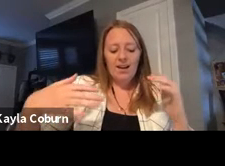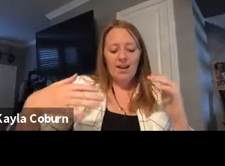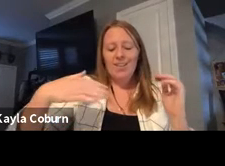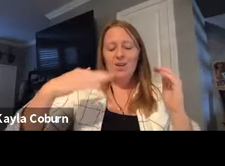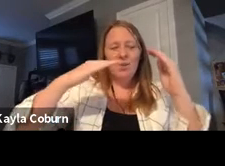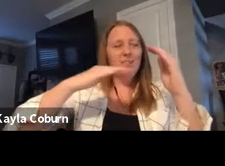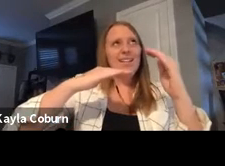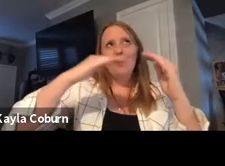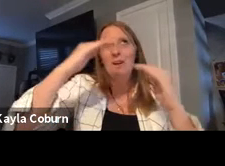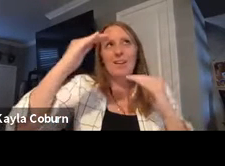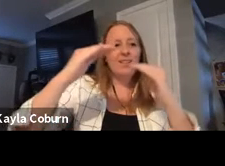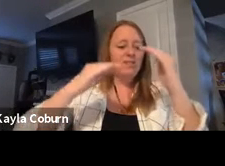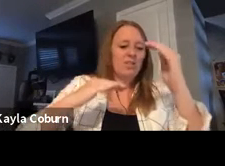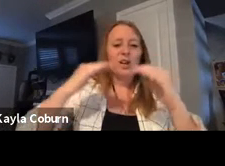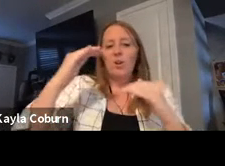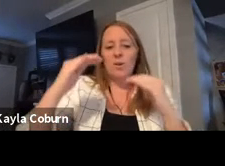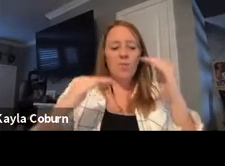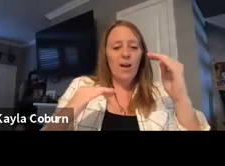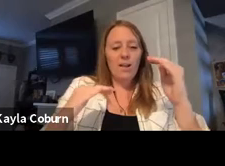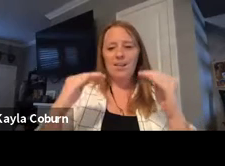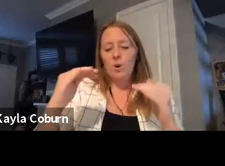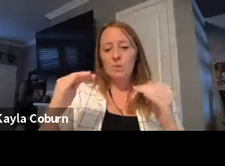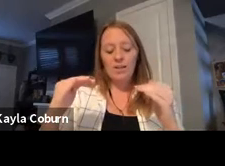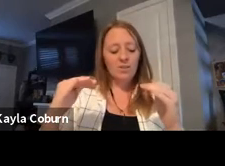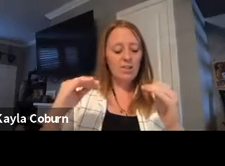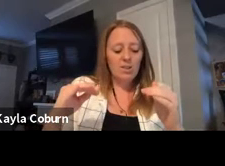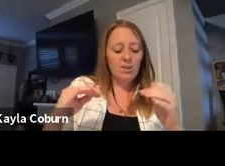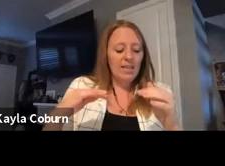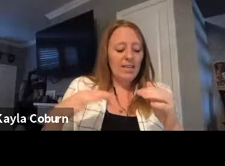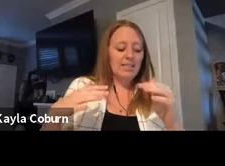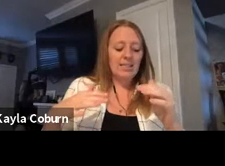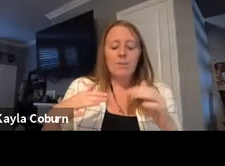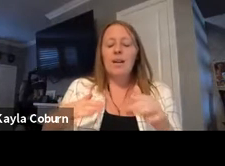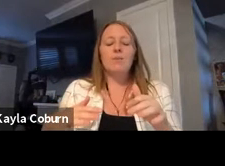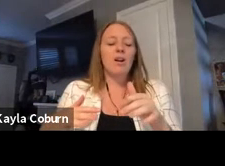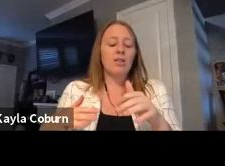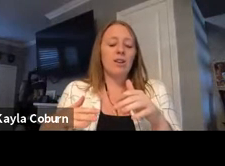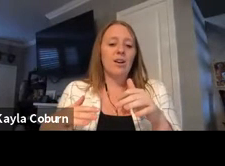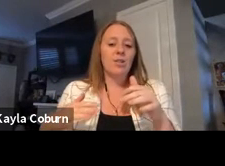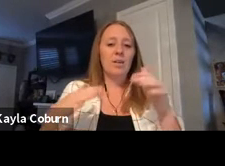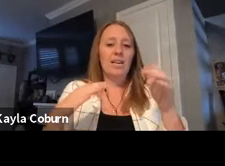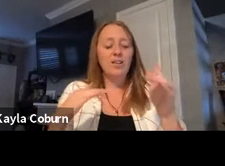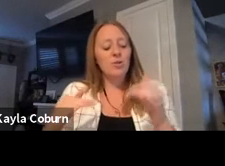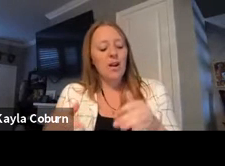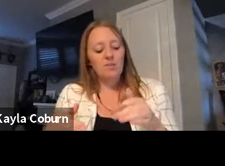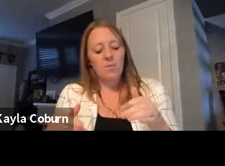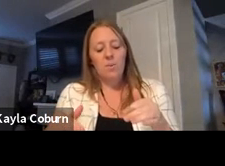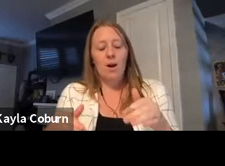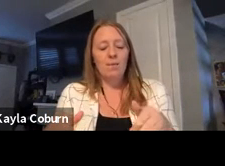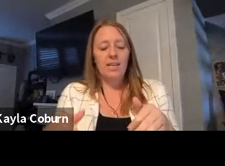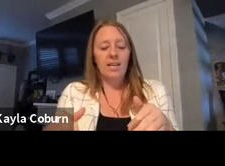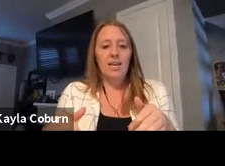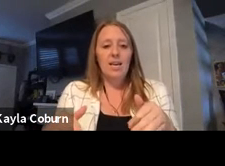sometimes, there you kind of juggle with what works best for the student, because sometimes I'll start doing indirect